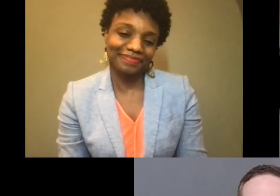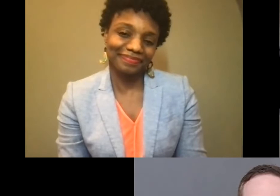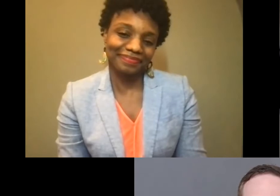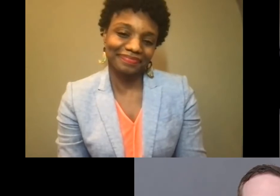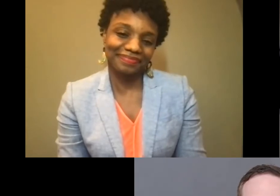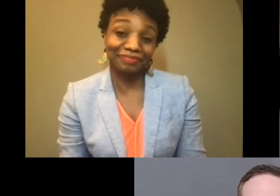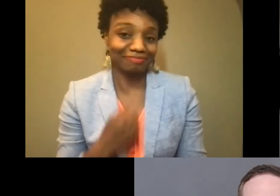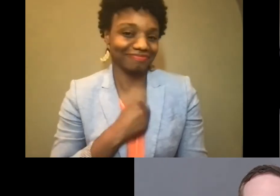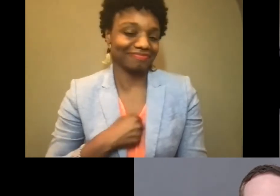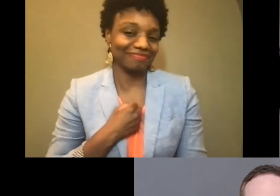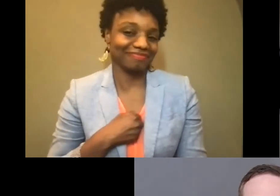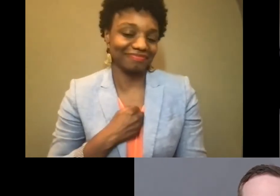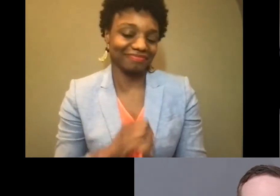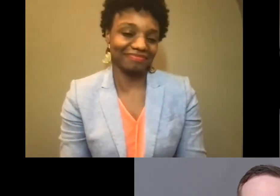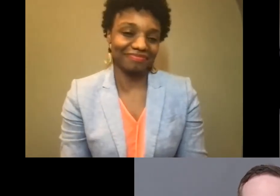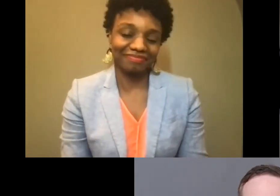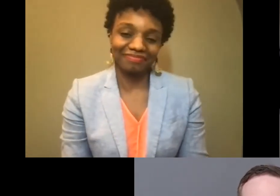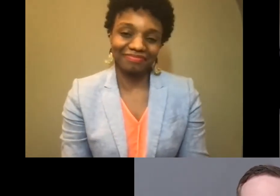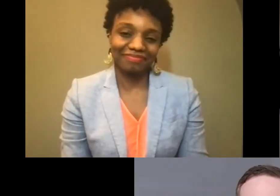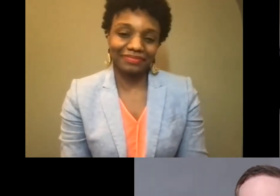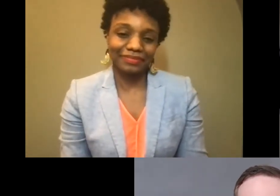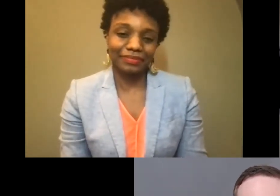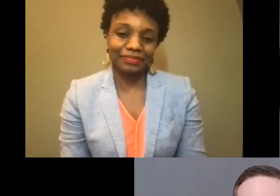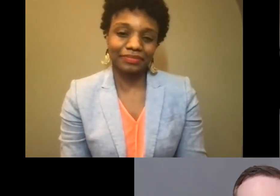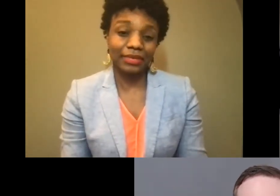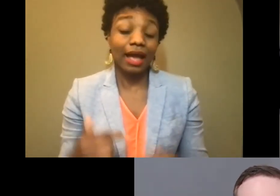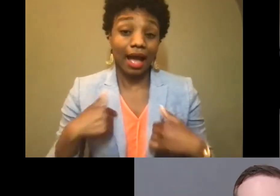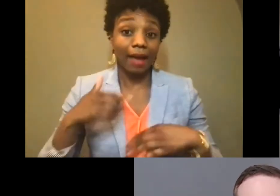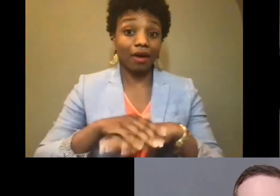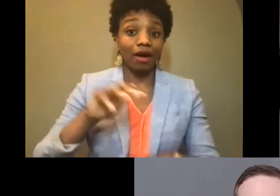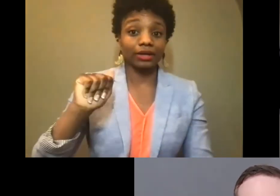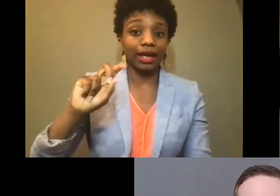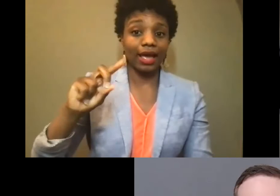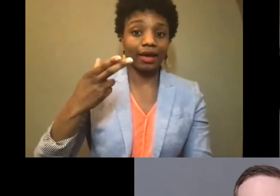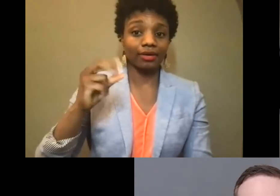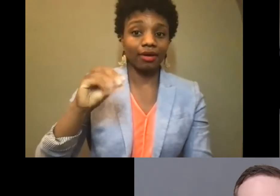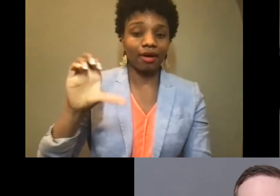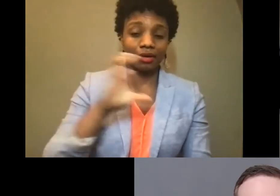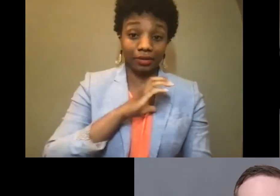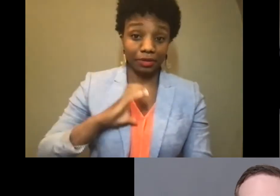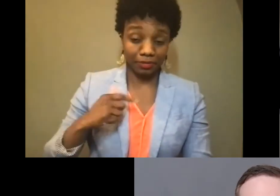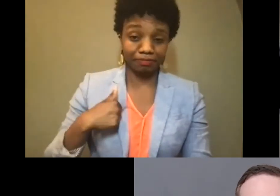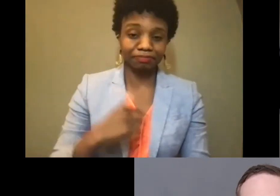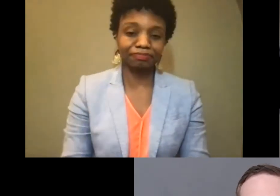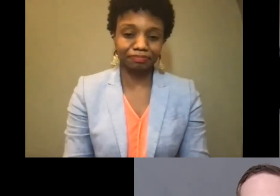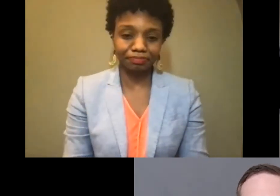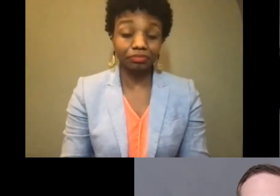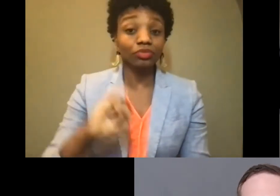Sorry. So I am on the ad hoc committee. And yes, we meet on July 27th,